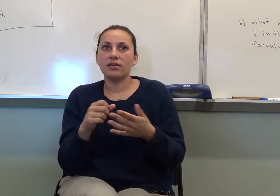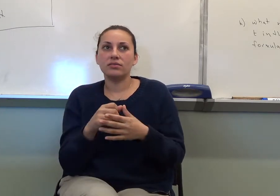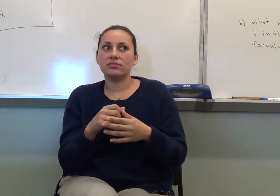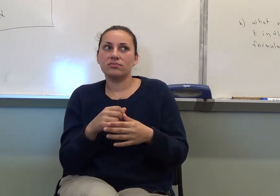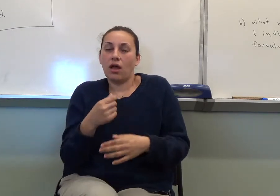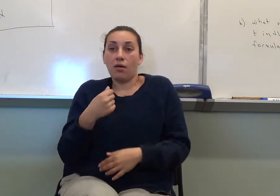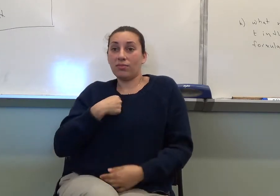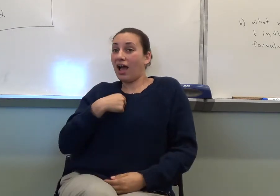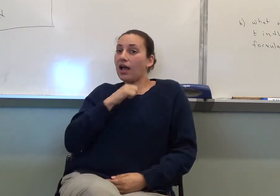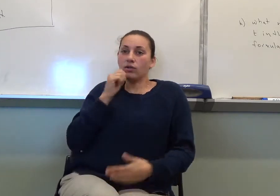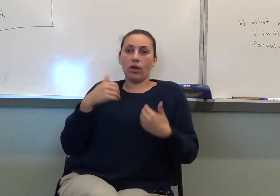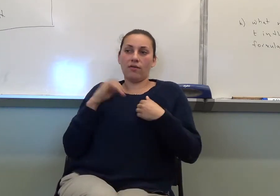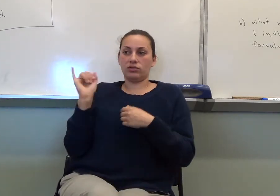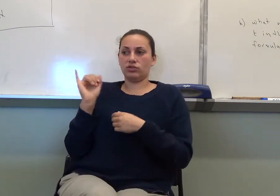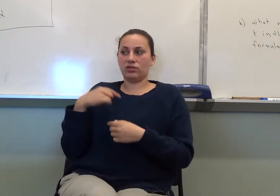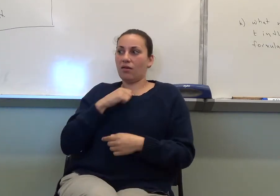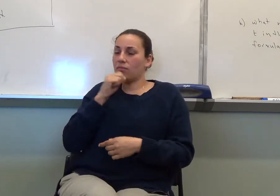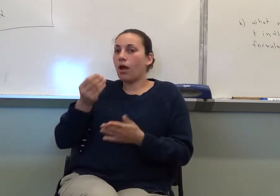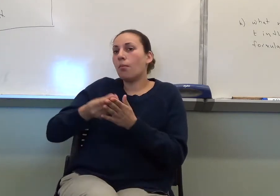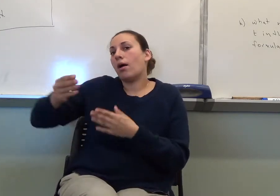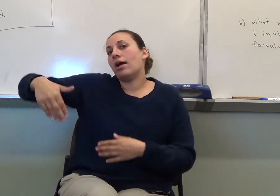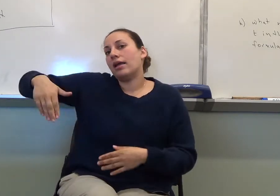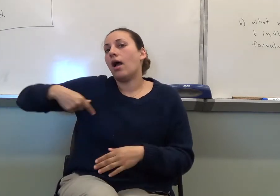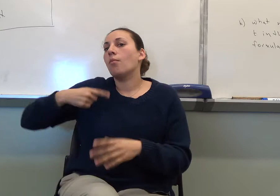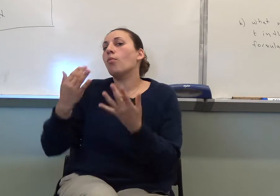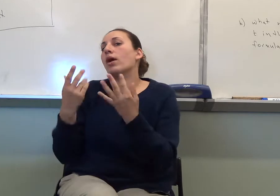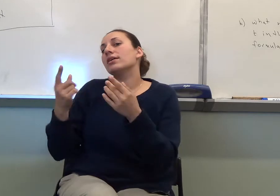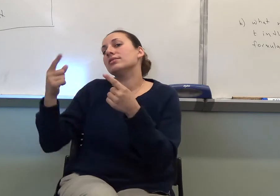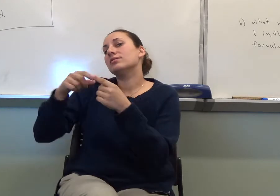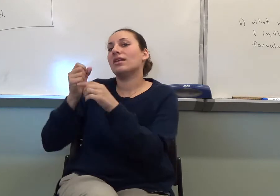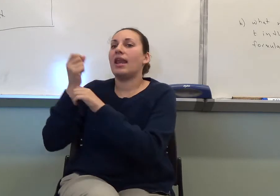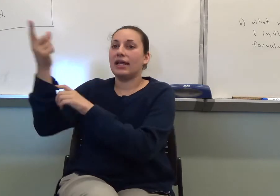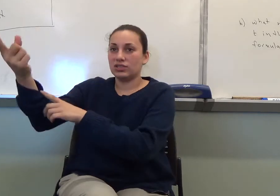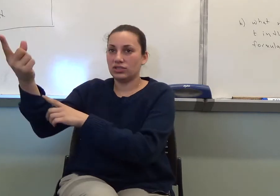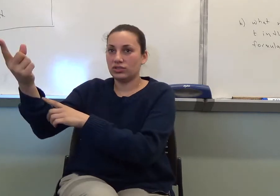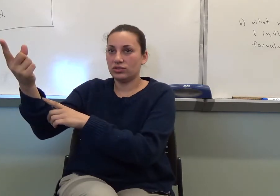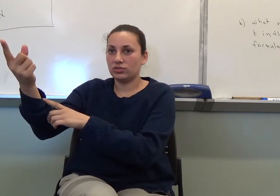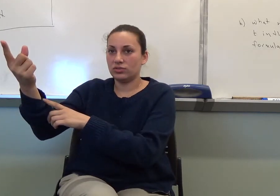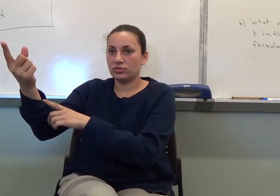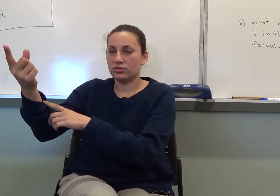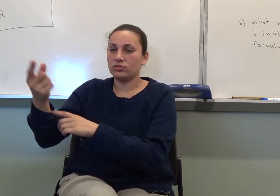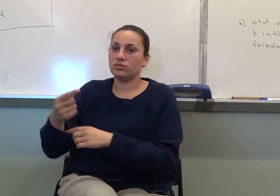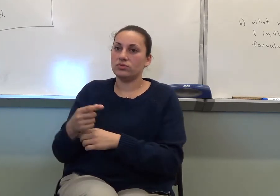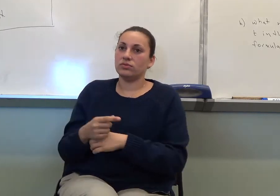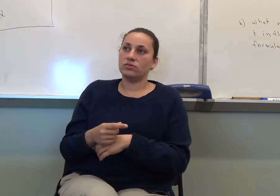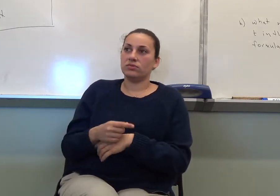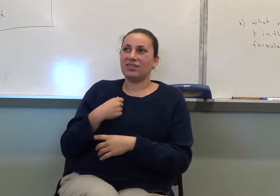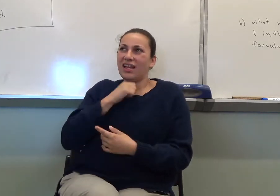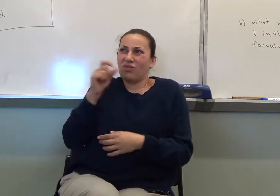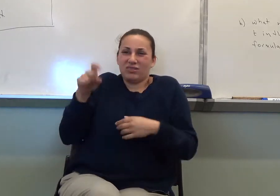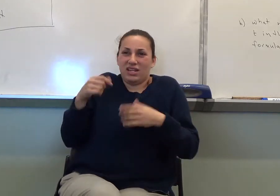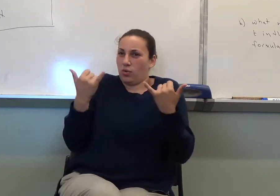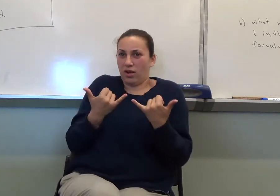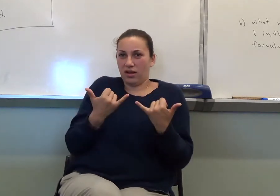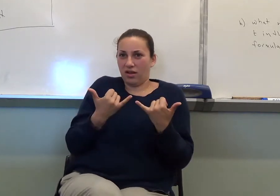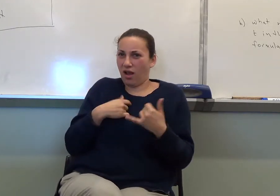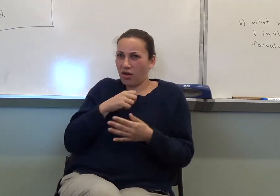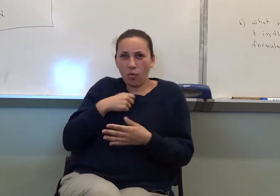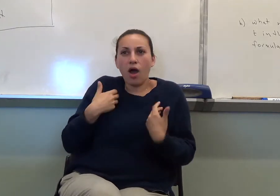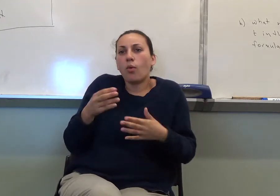Now, what is the percent decrease in price? So how did we, what was the formula for the